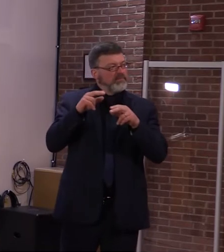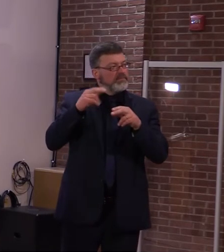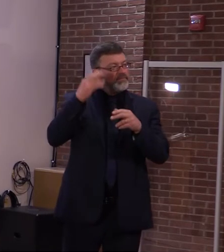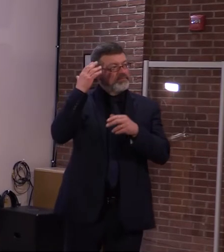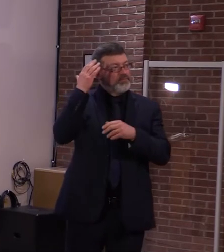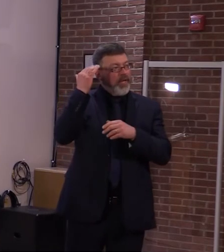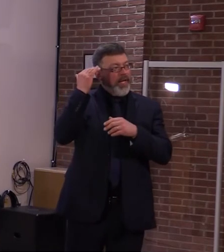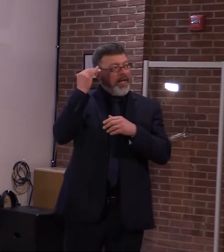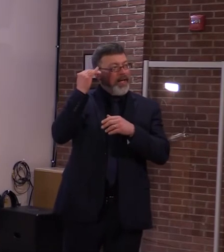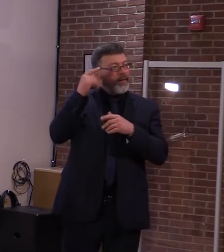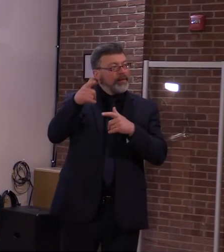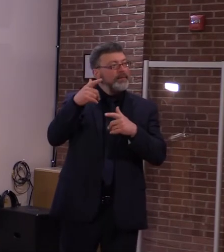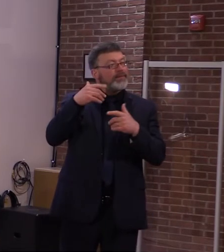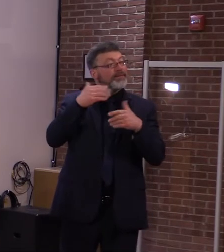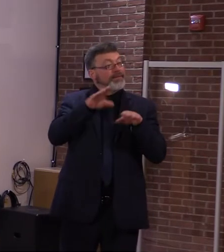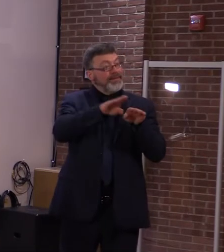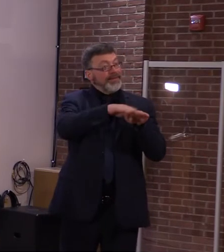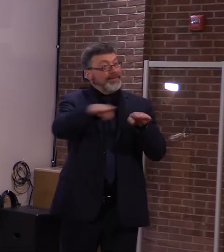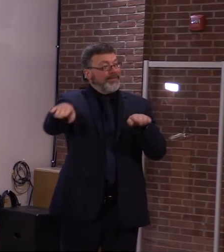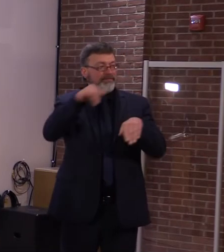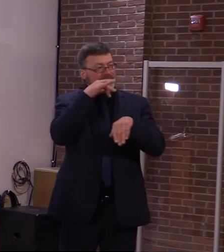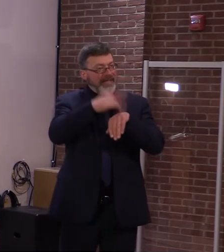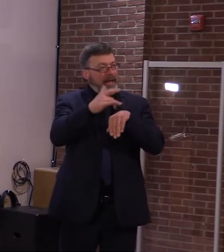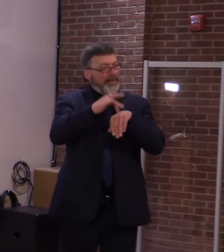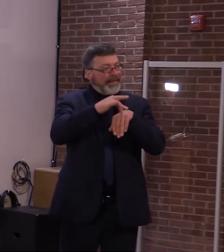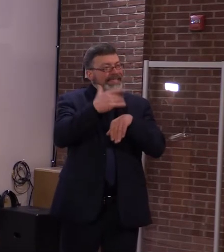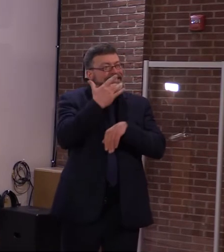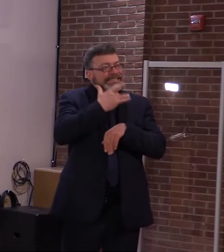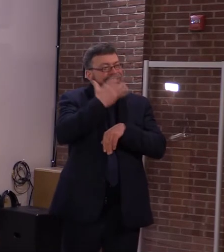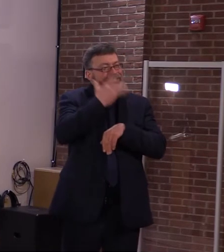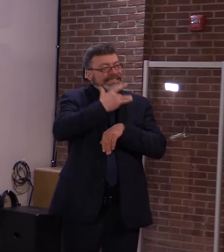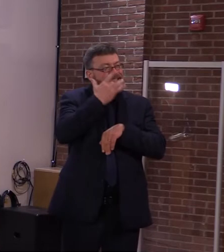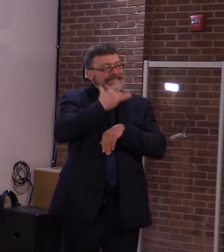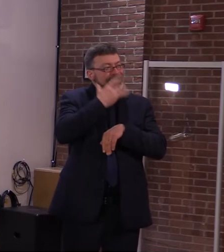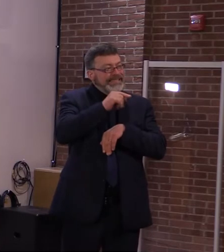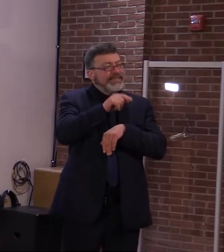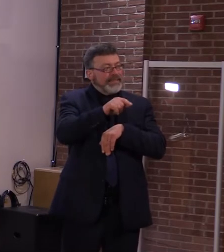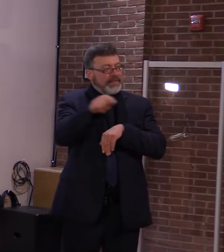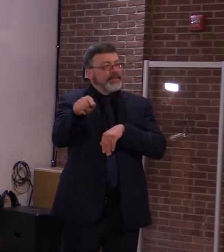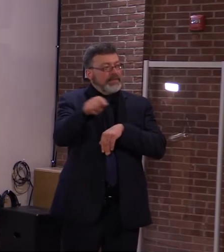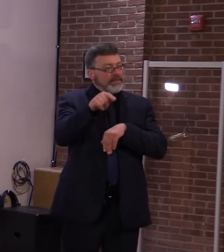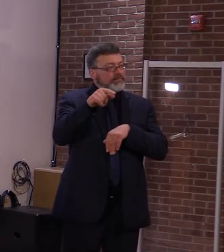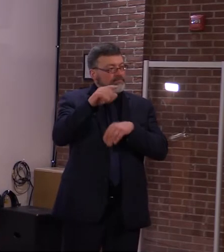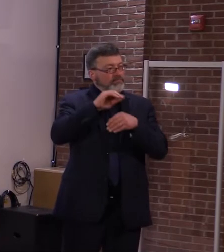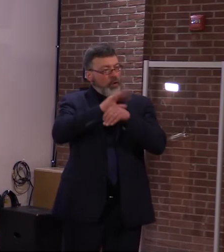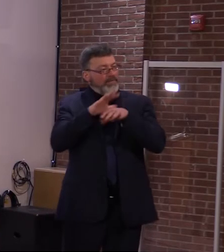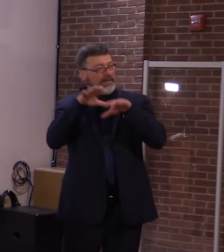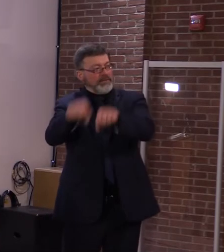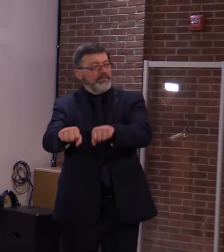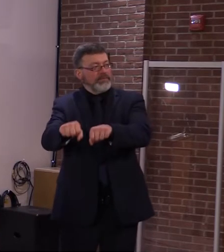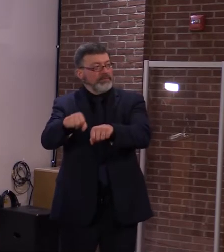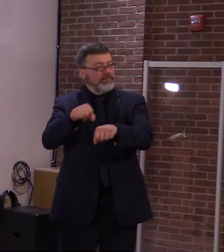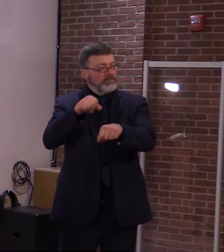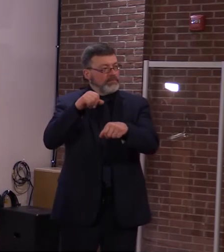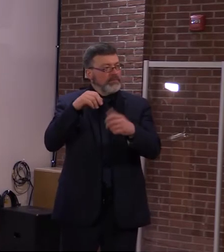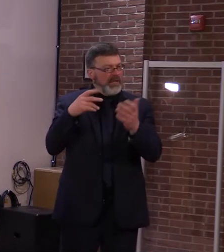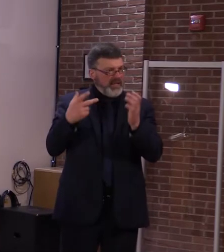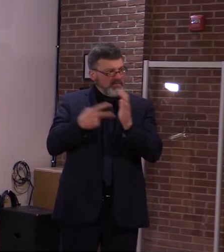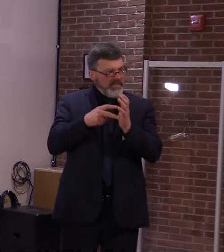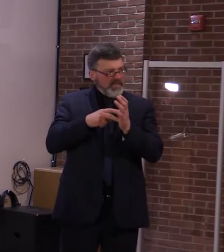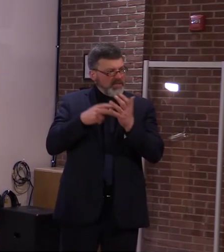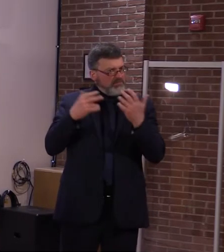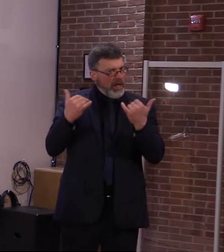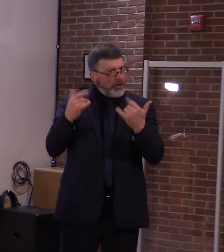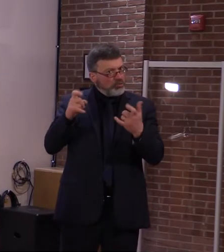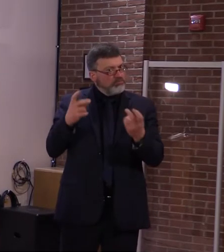barriers and try to help these wait times go down a little bit for these kids? Yeah, we're very concerned about this, something that we've been